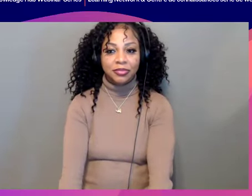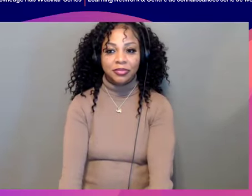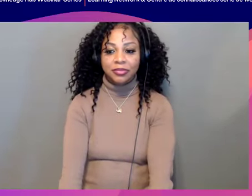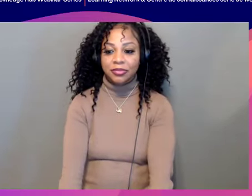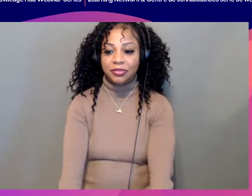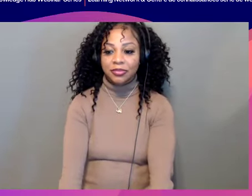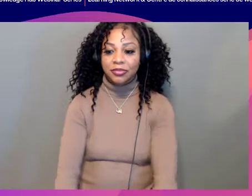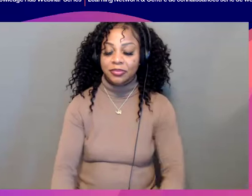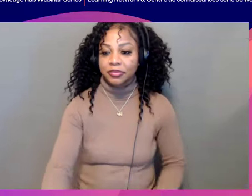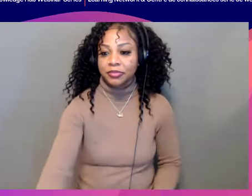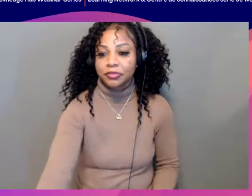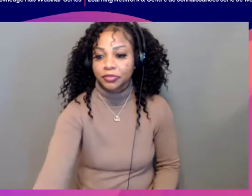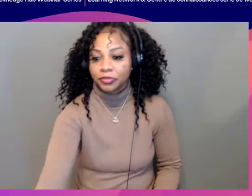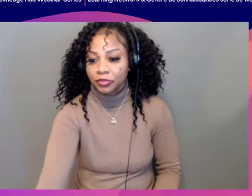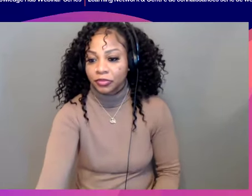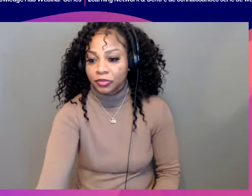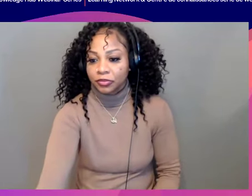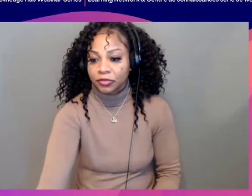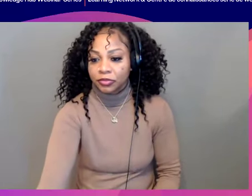Yes.